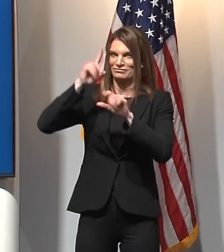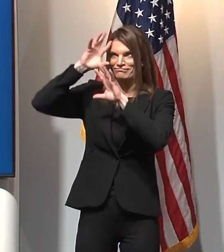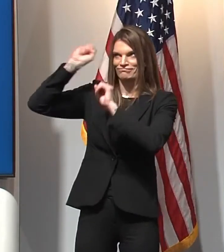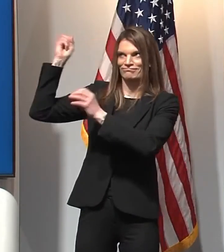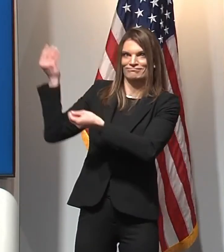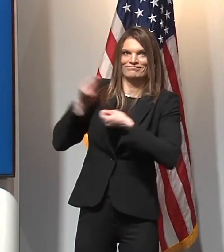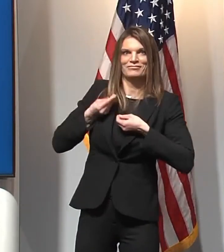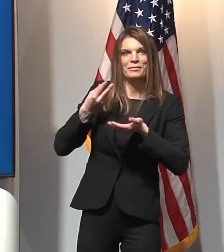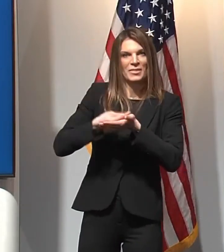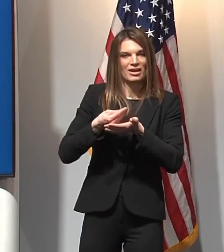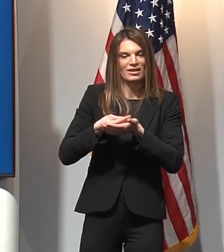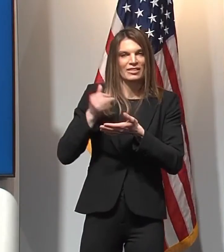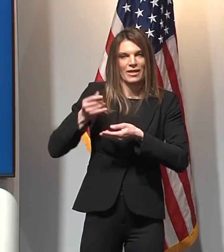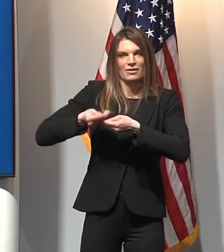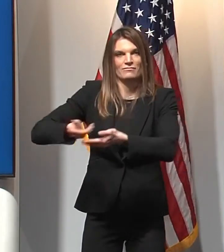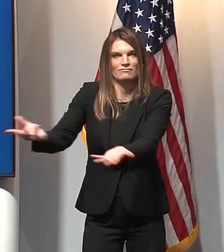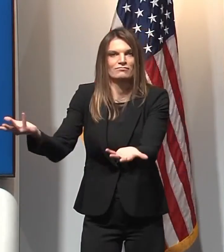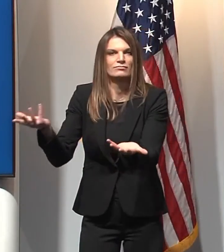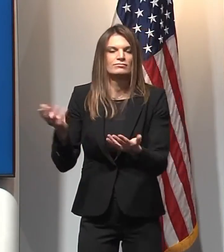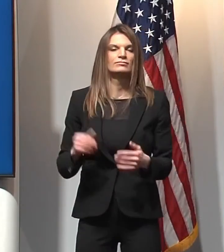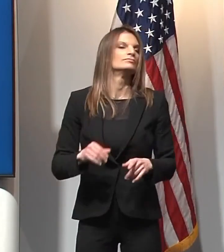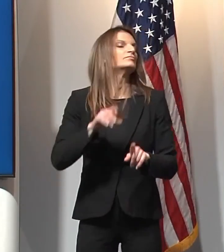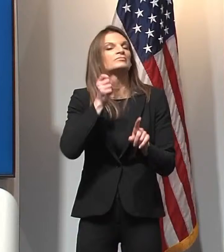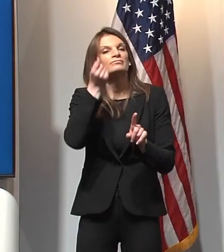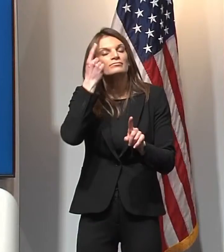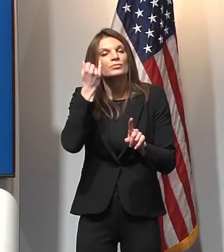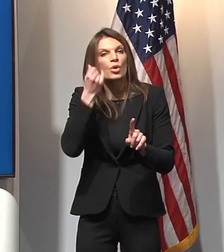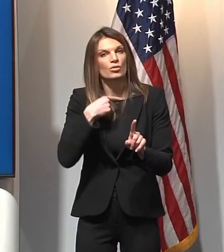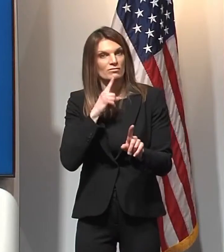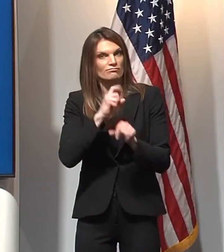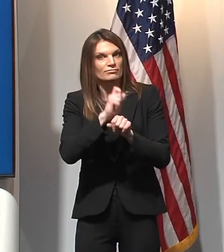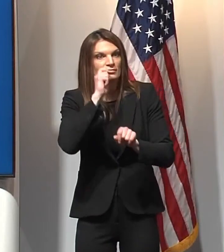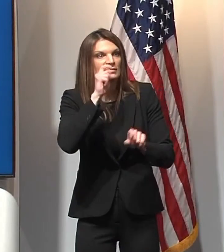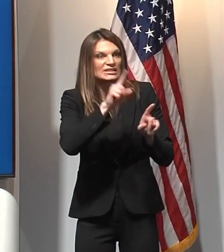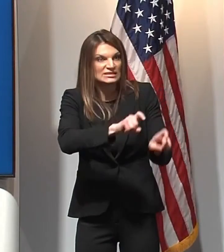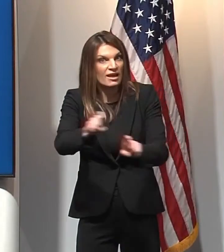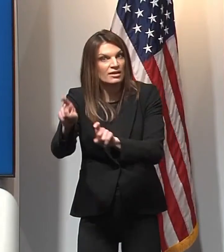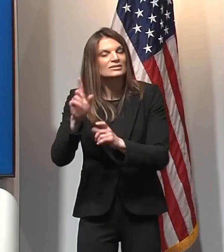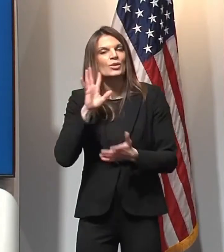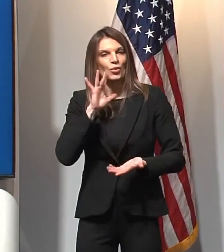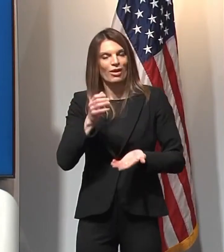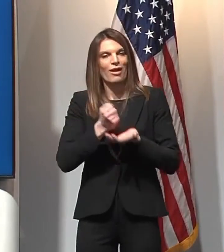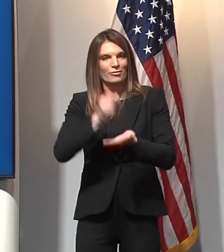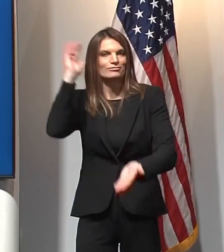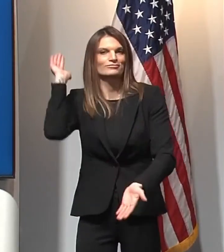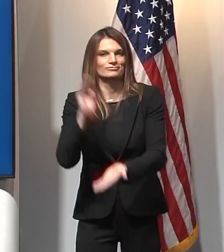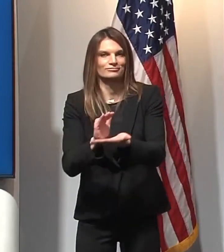quickly as possible and not have more outbreaks come amongst our sports teams.